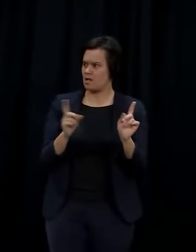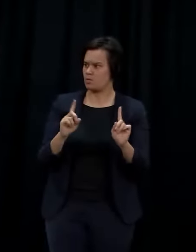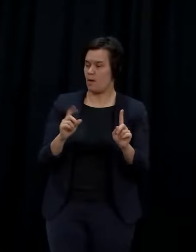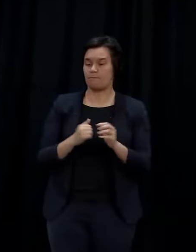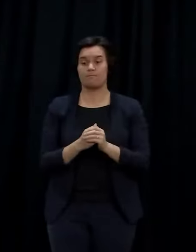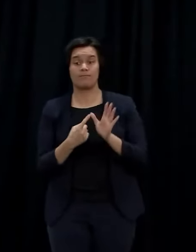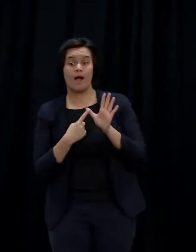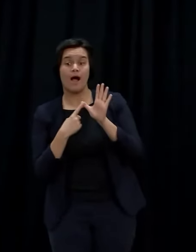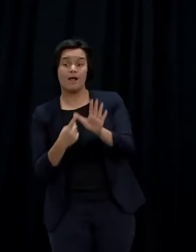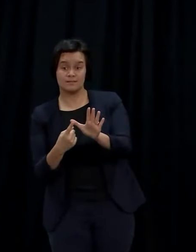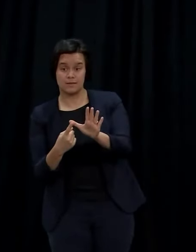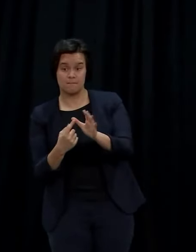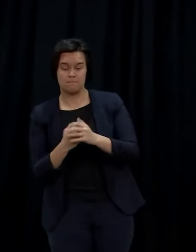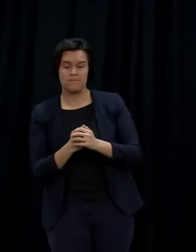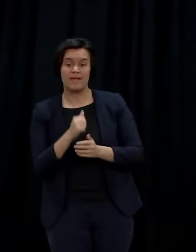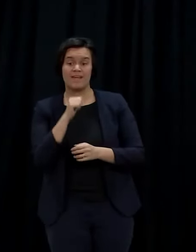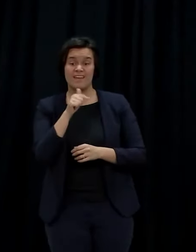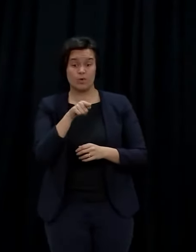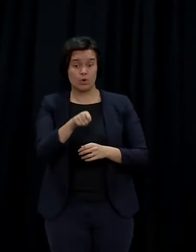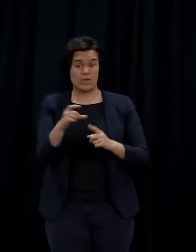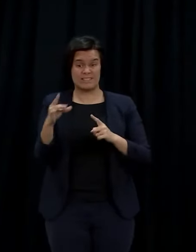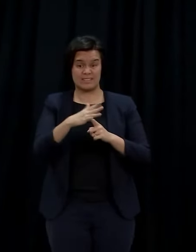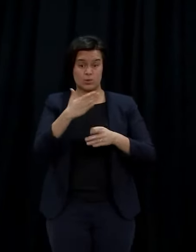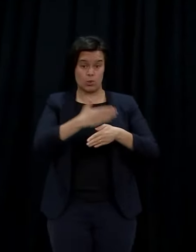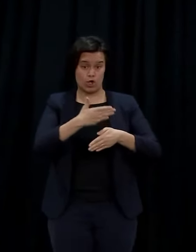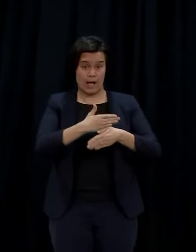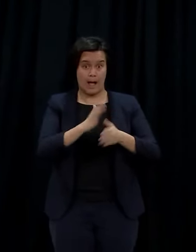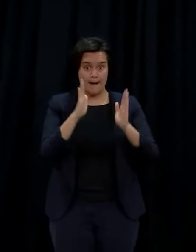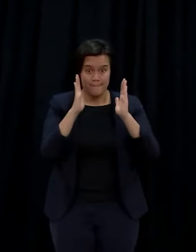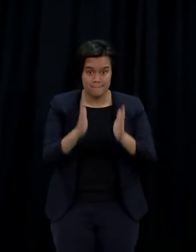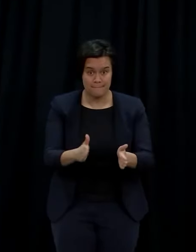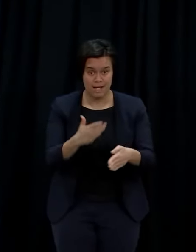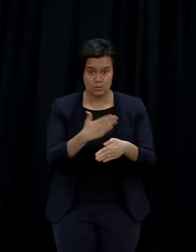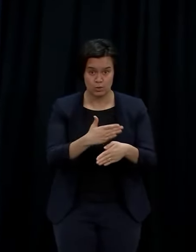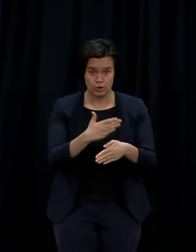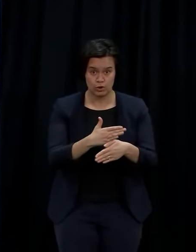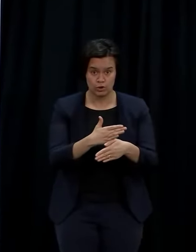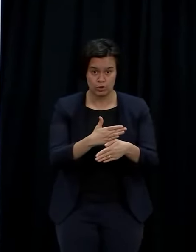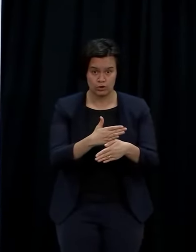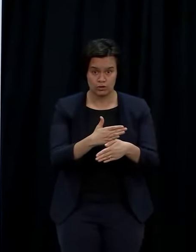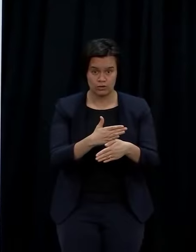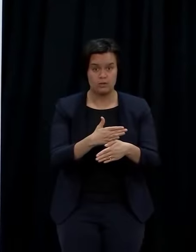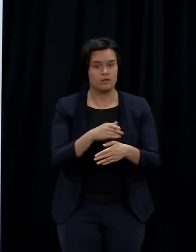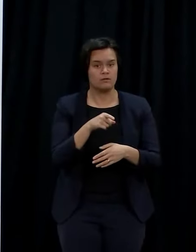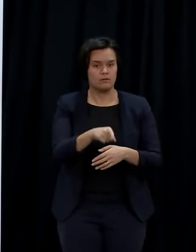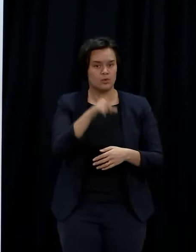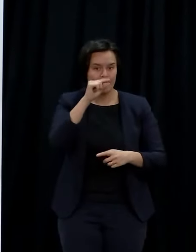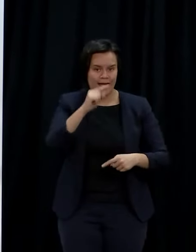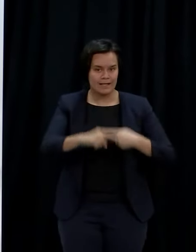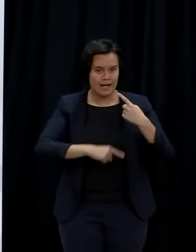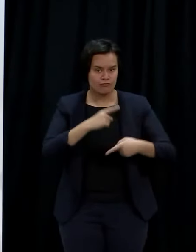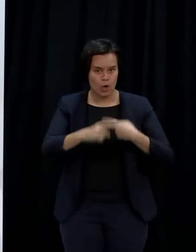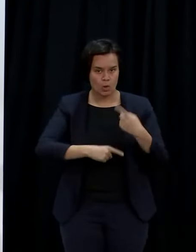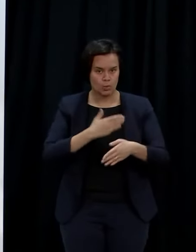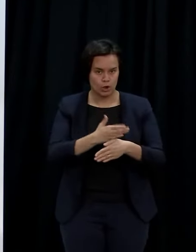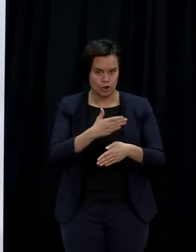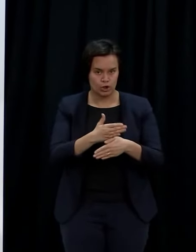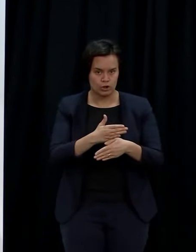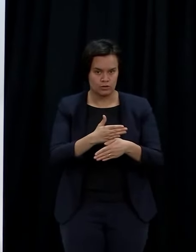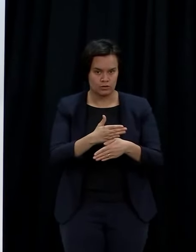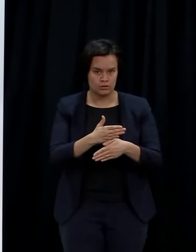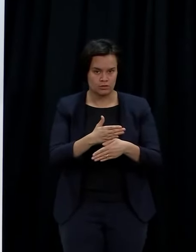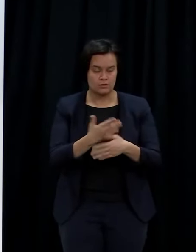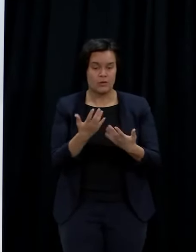you are currently an essential worker, you will be able to continue to work. And so that means if you live in a level